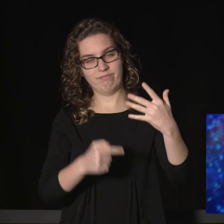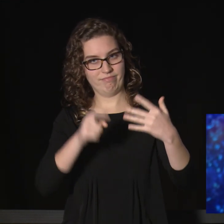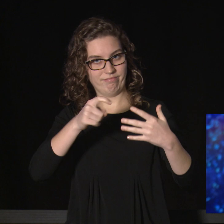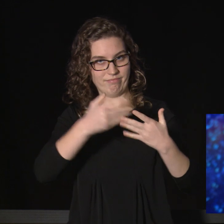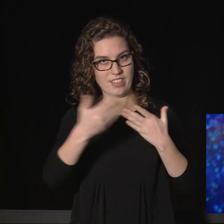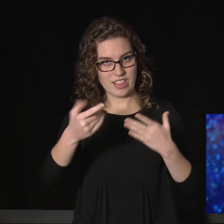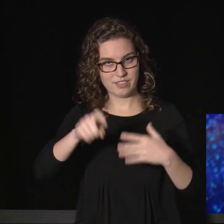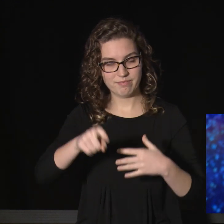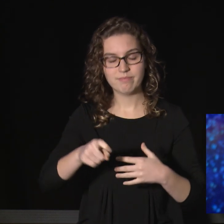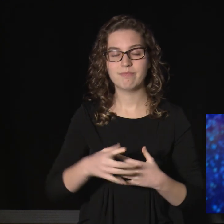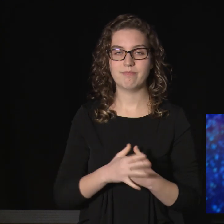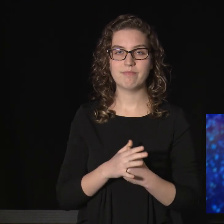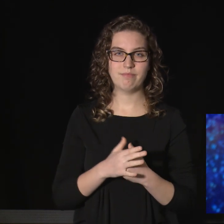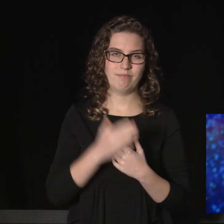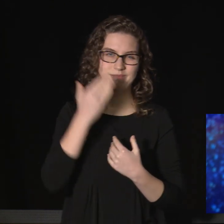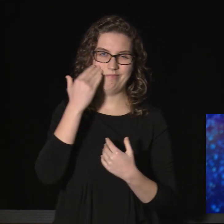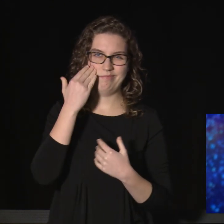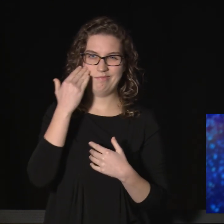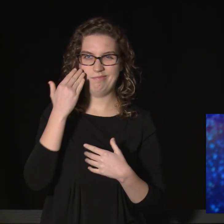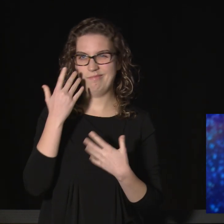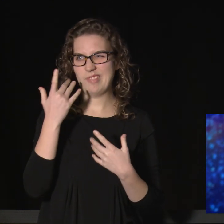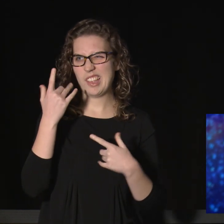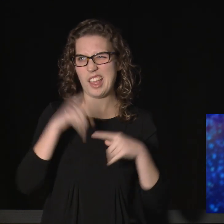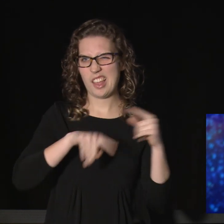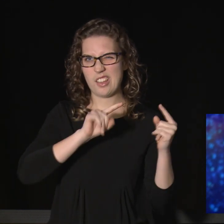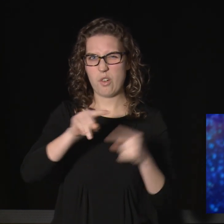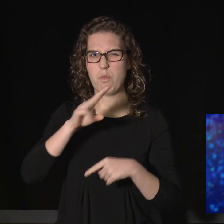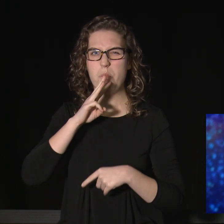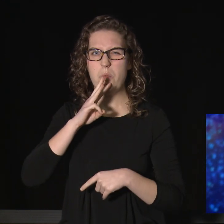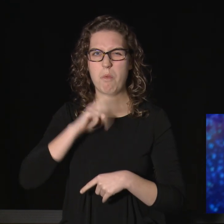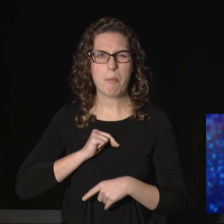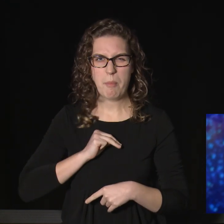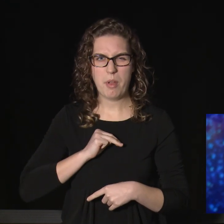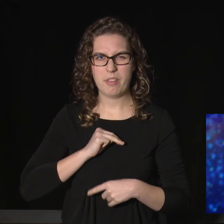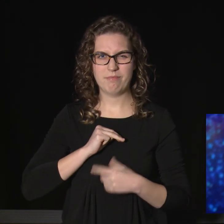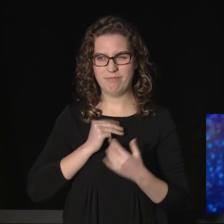ingredients. You know, you can't just go to Walmart for everything.